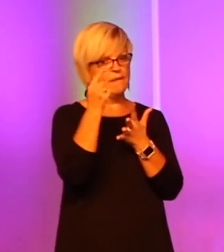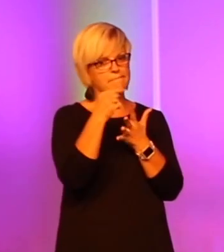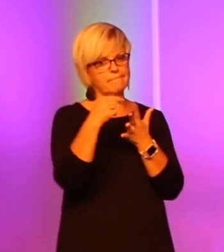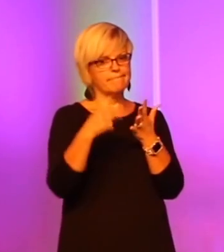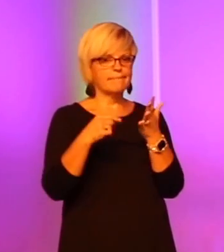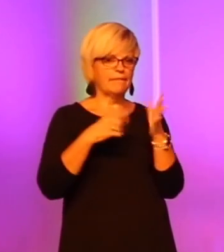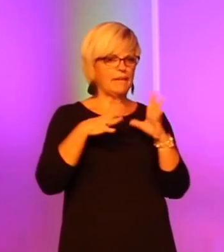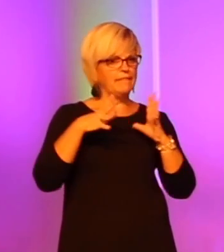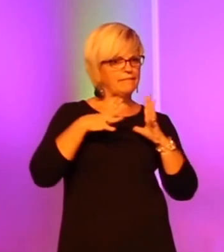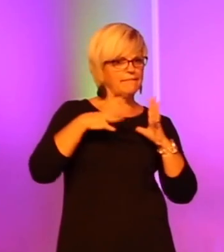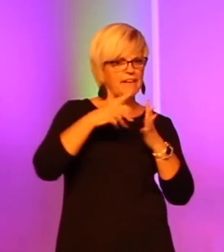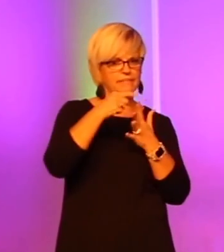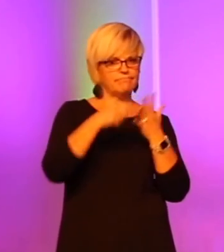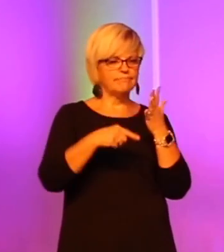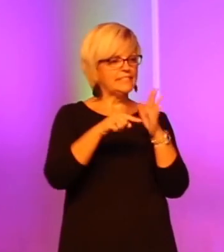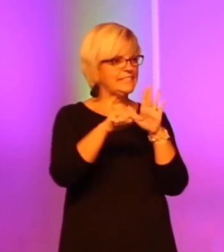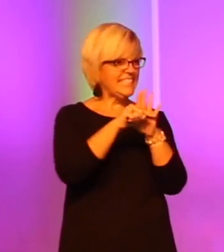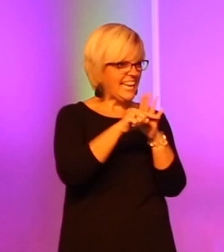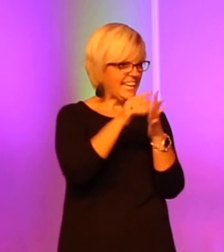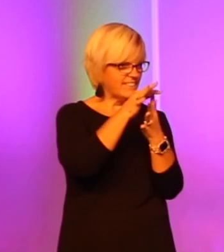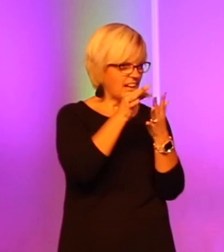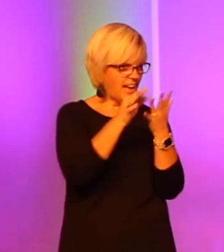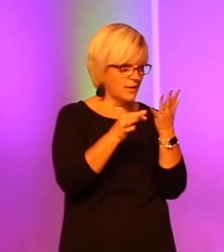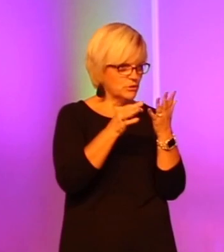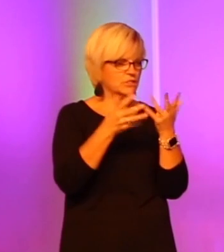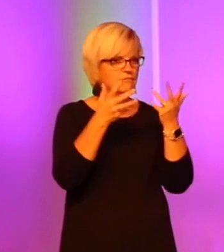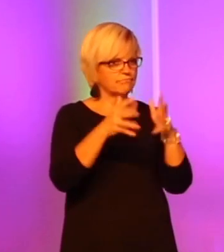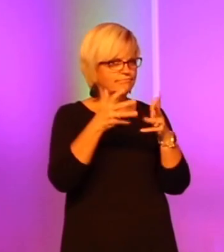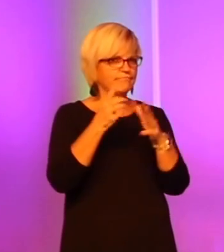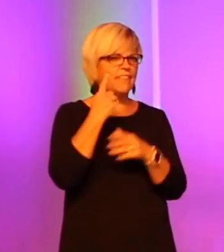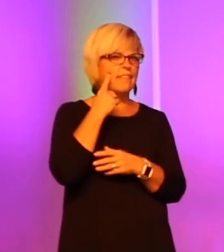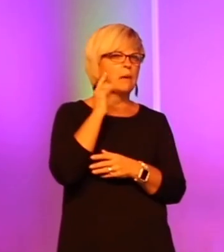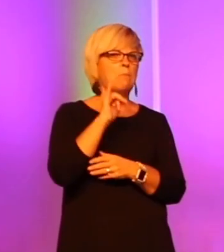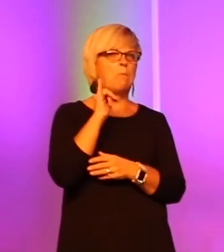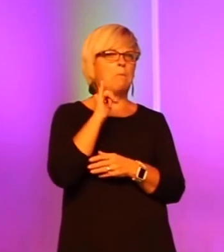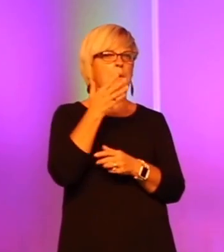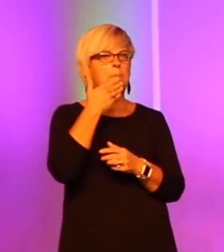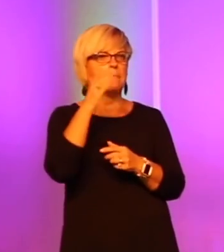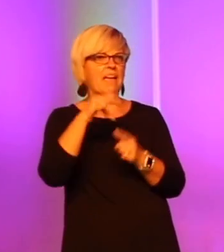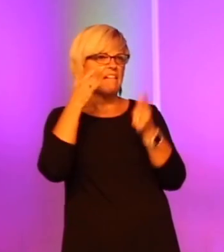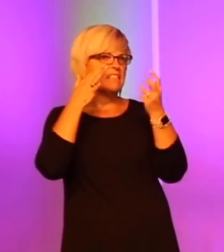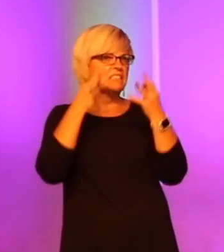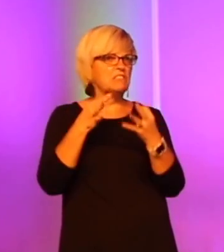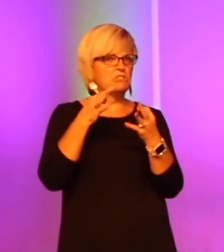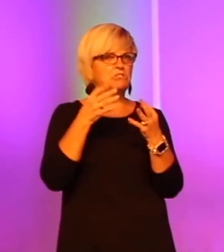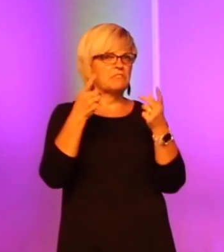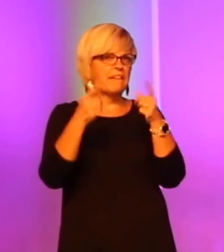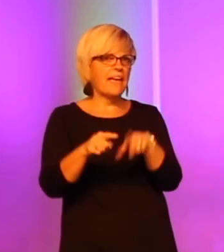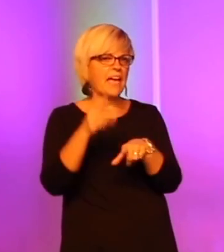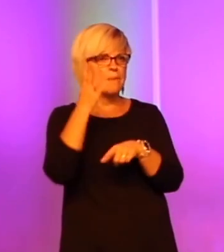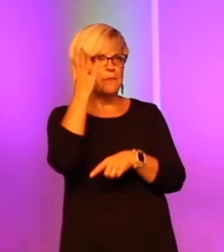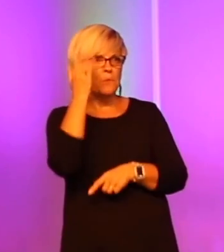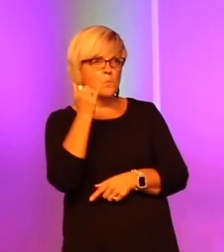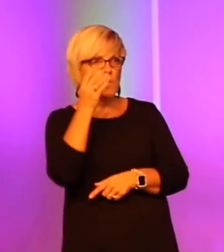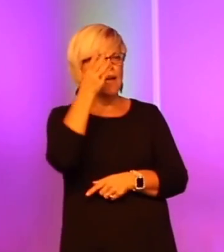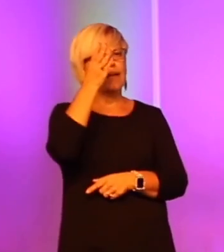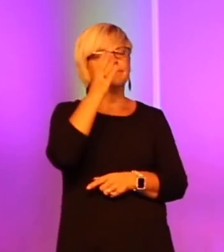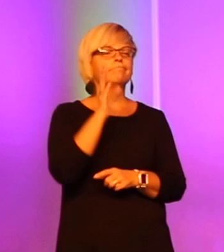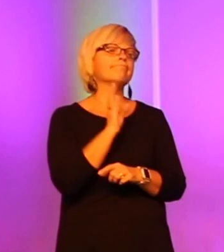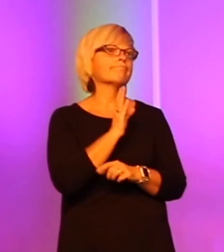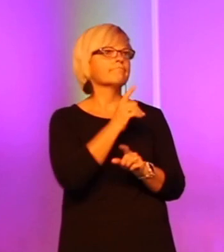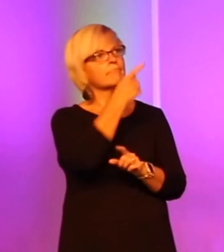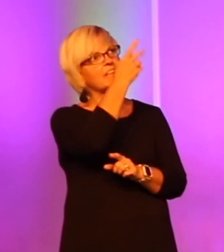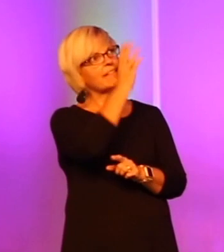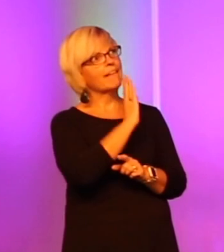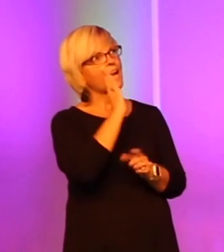option, or we rationalize the bad decision that we've already made by saying this: God will forgive